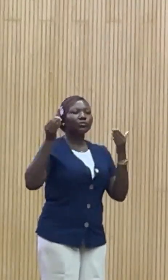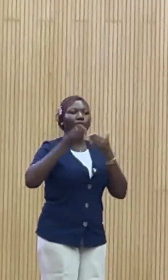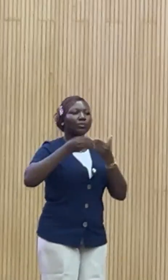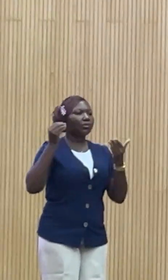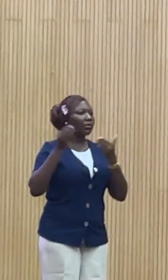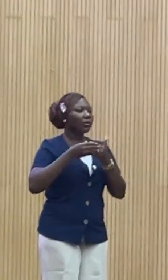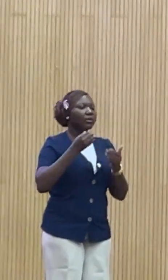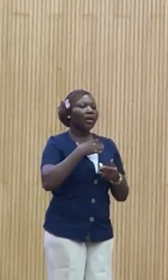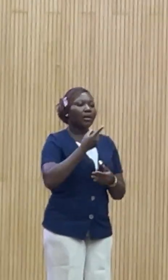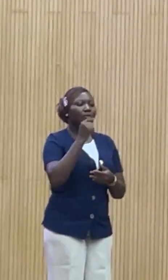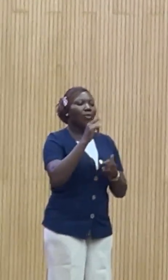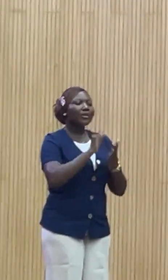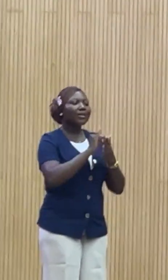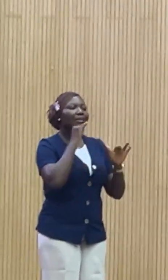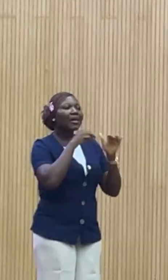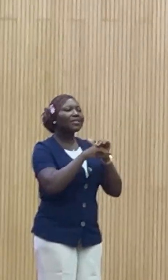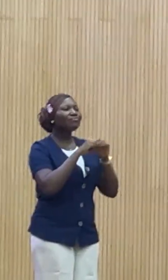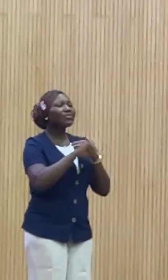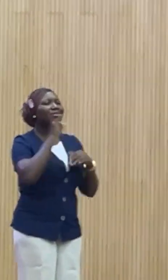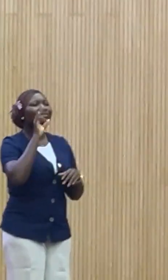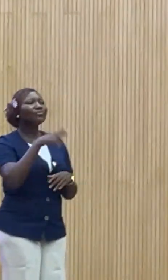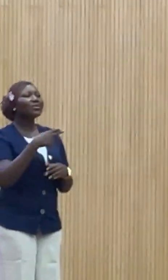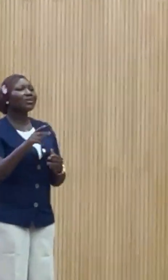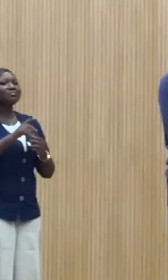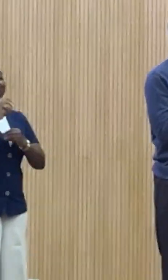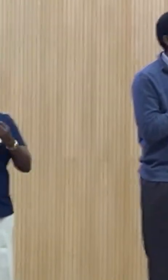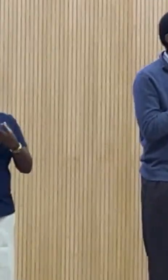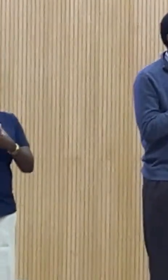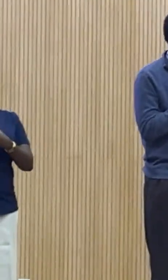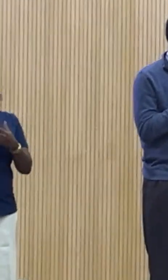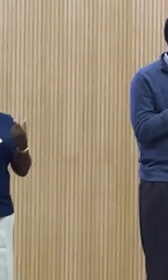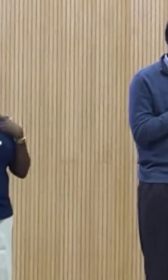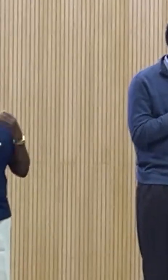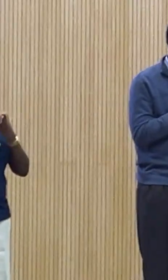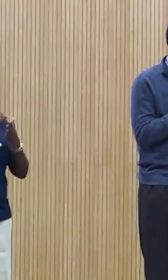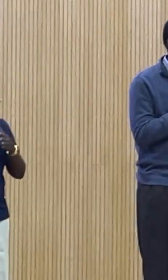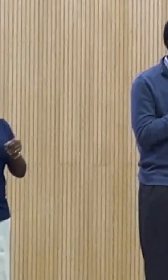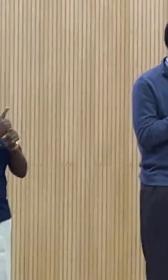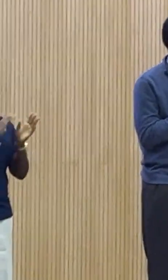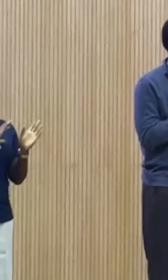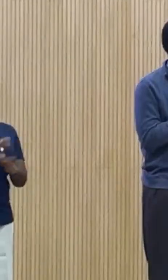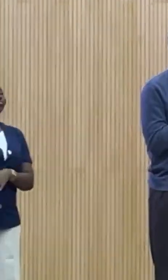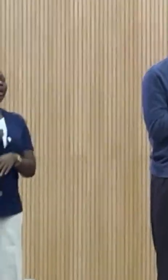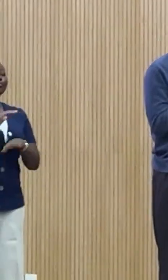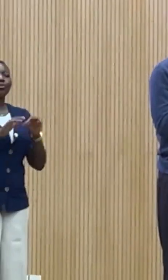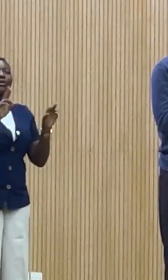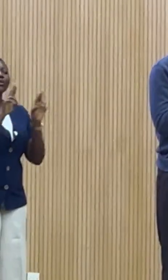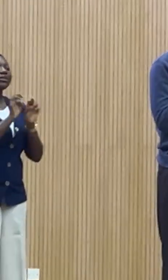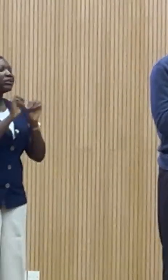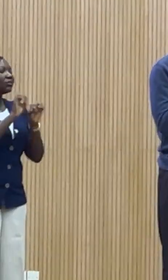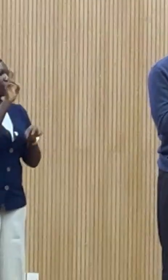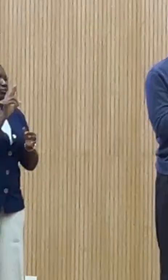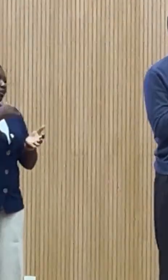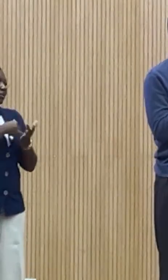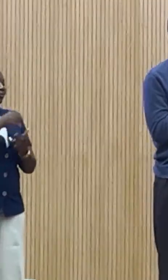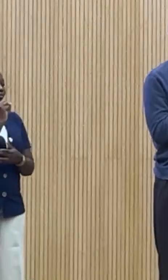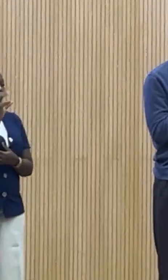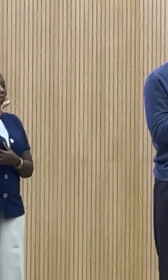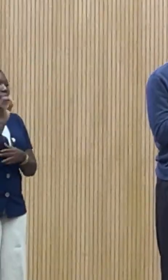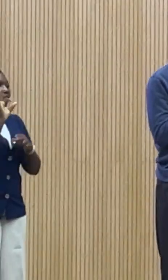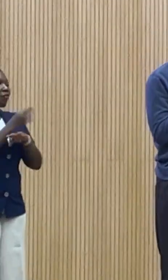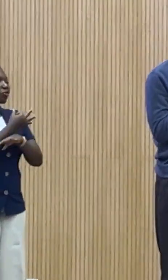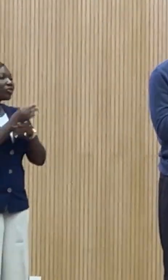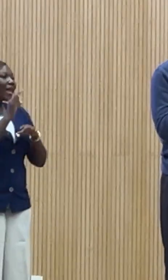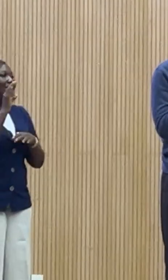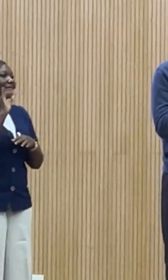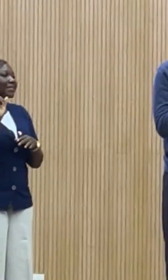so useless to the point that all of the people interviewed said that they just left it to the side. They didn't even use it. So functionality is the